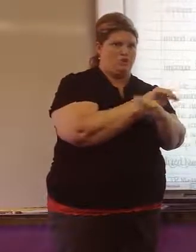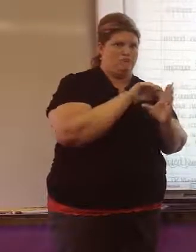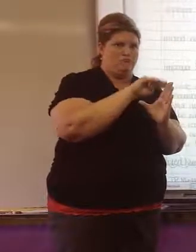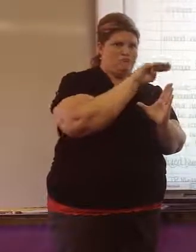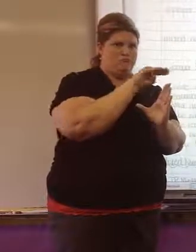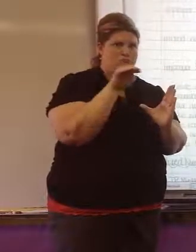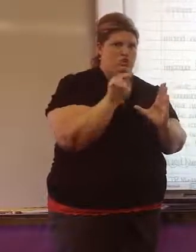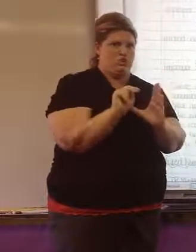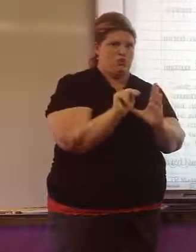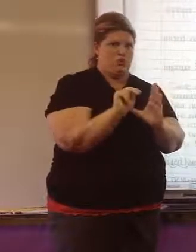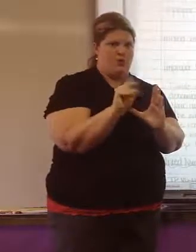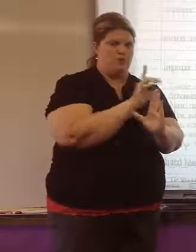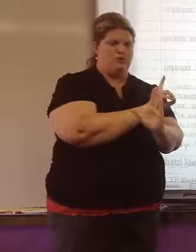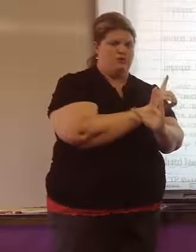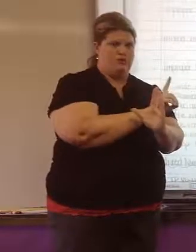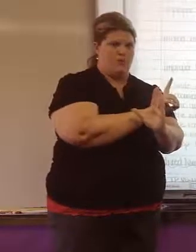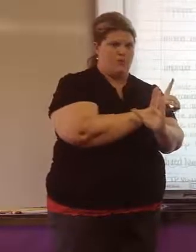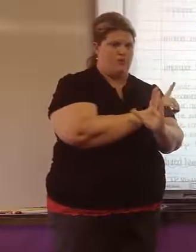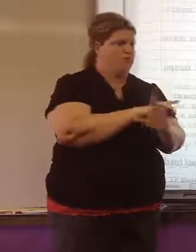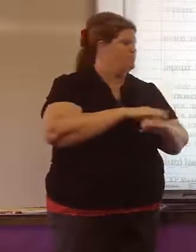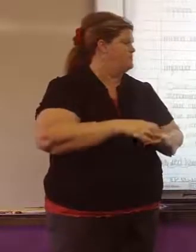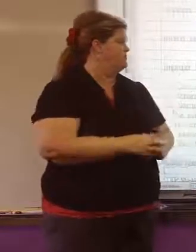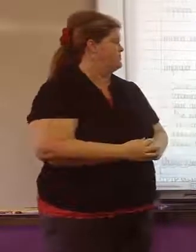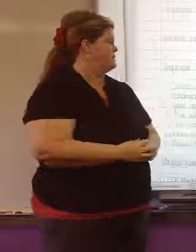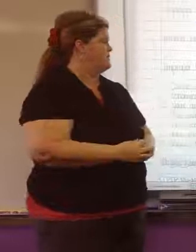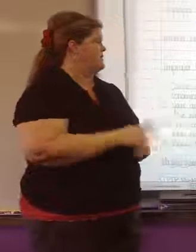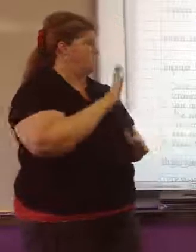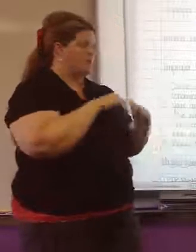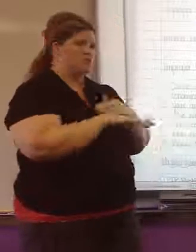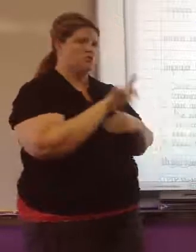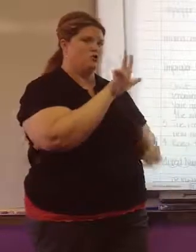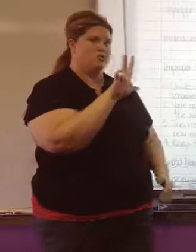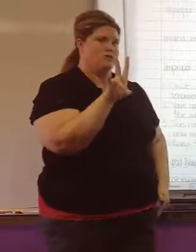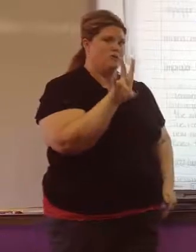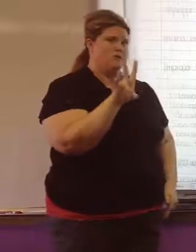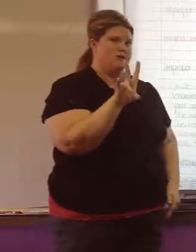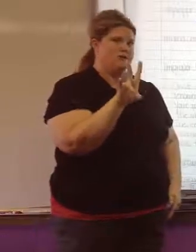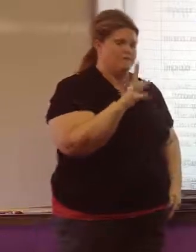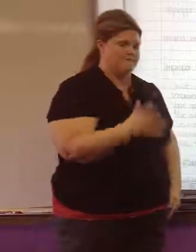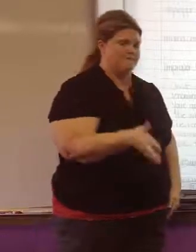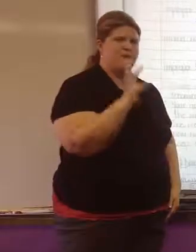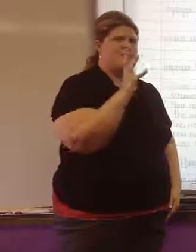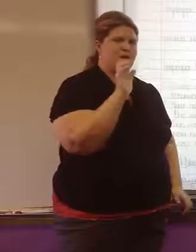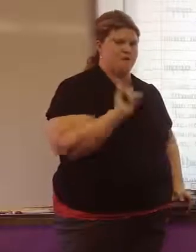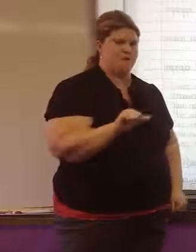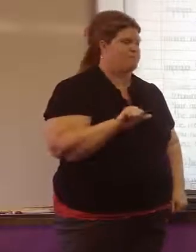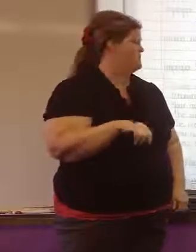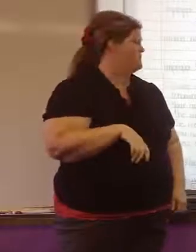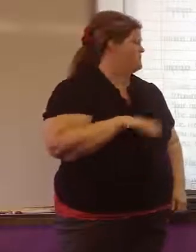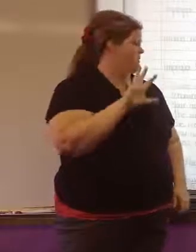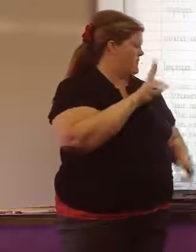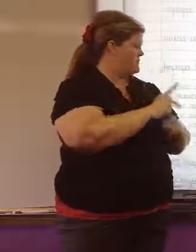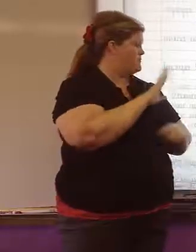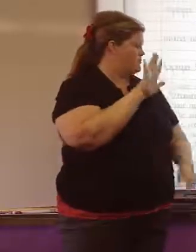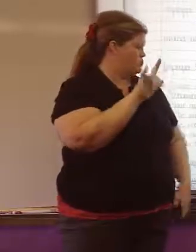denominator. Denominator goes outside. 5 will go into 27 5 times.